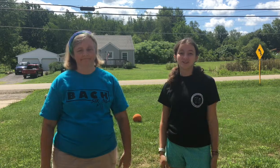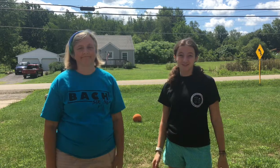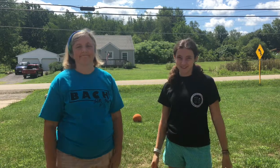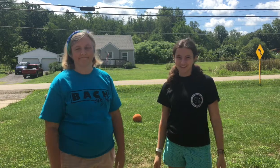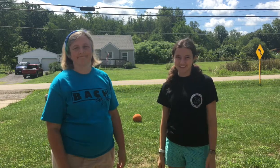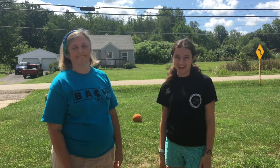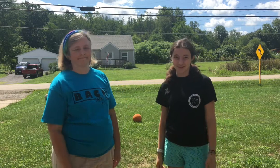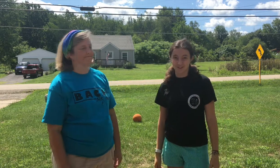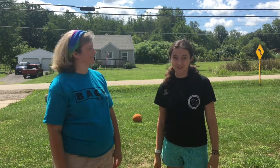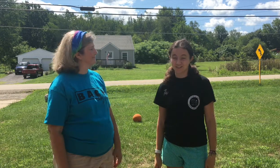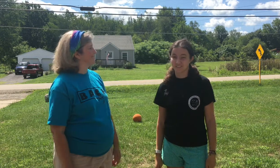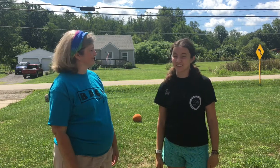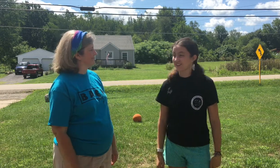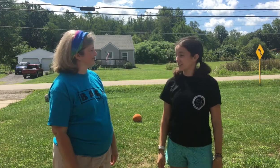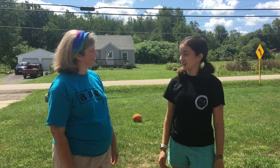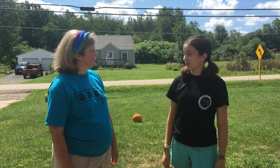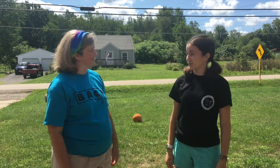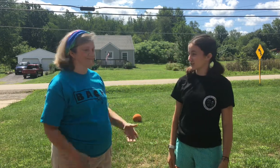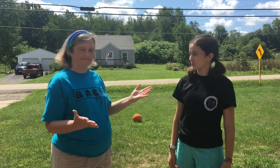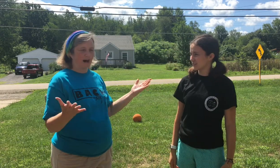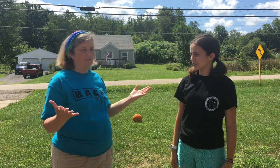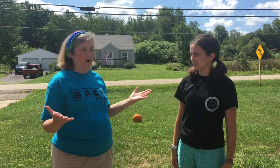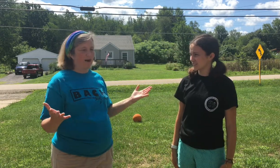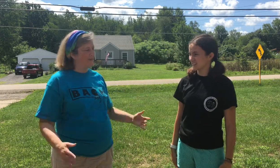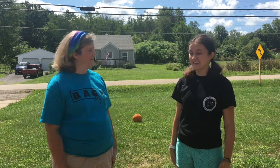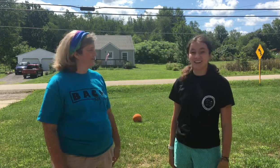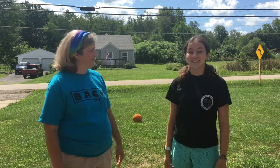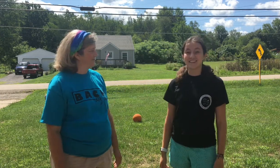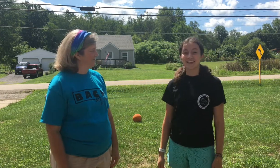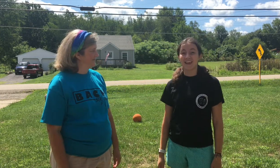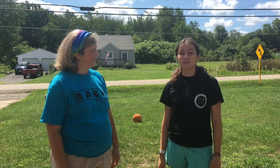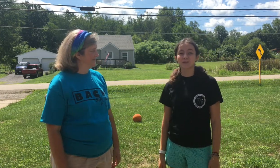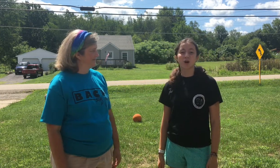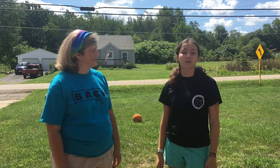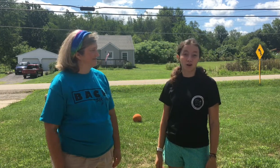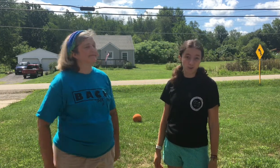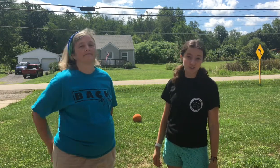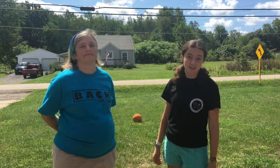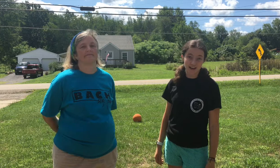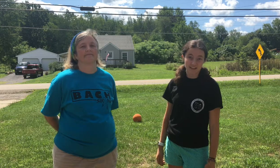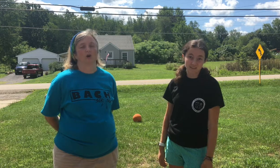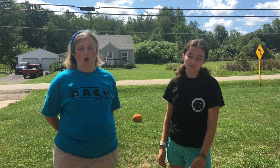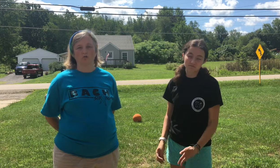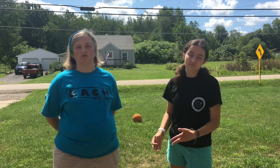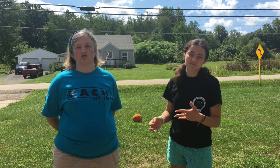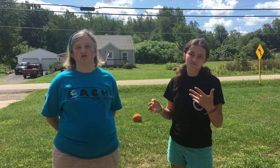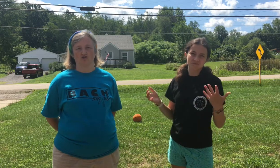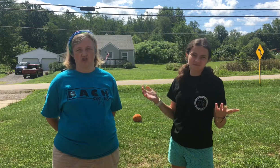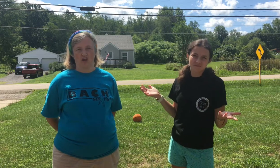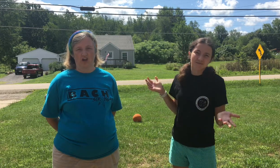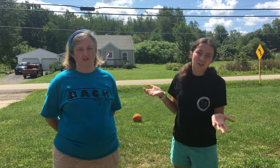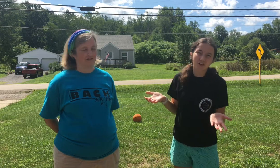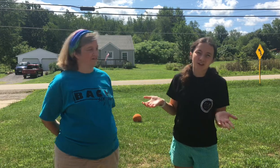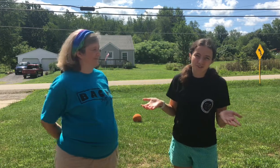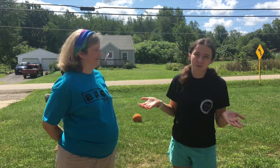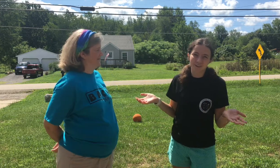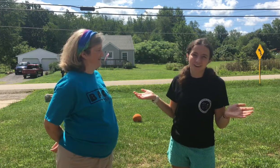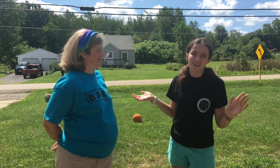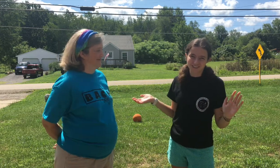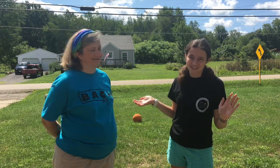do together. Are you ready for this one? I'm ready. This game's called Coach Says. Coach Says. Could also be called